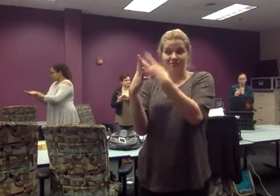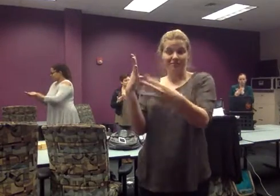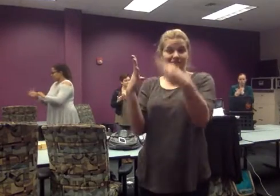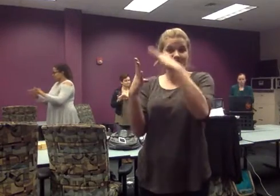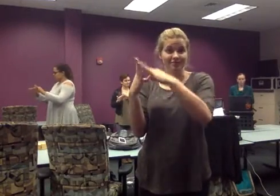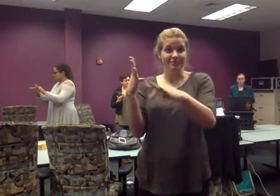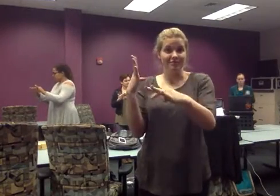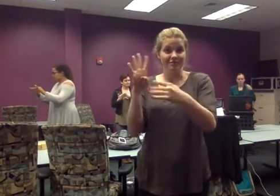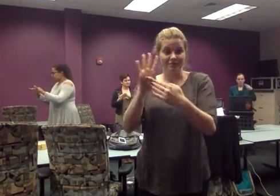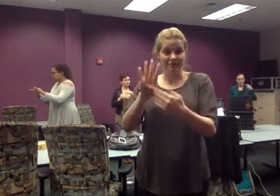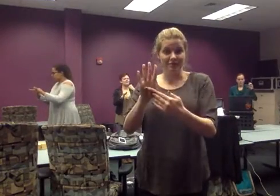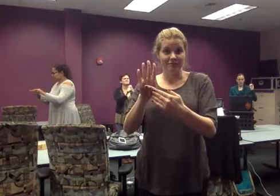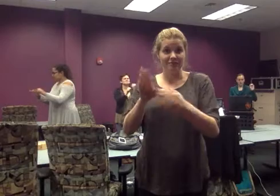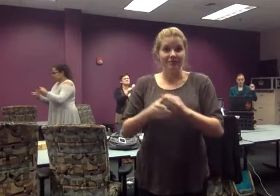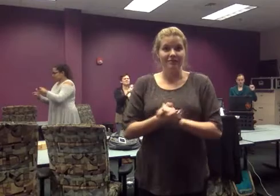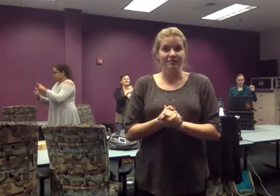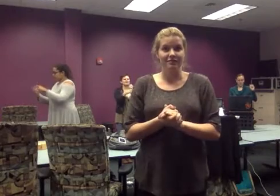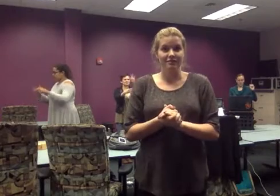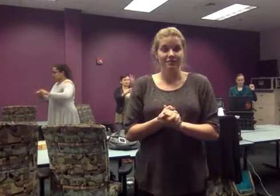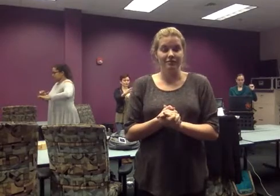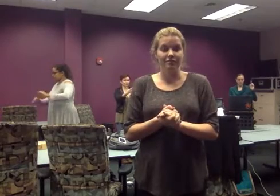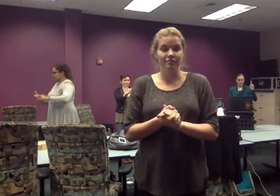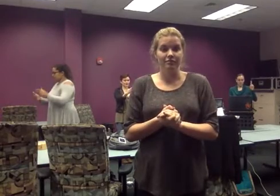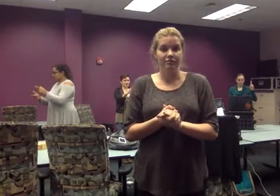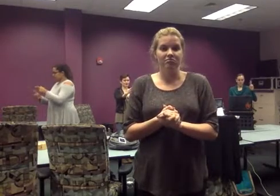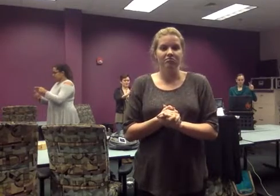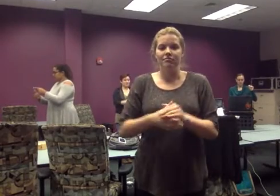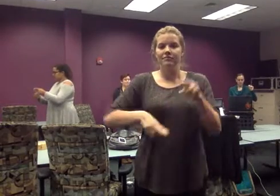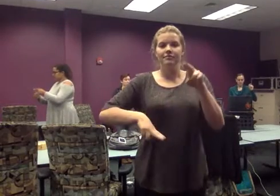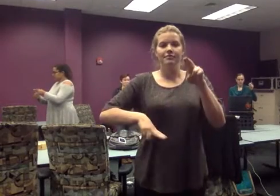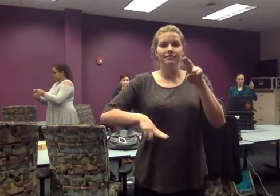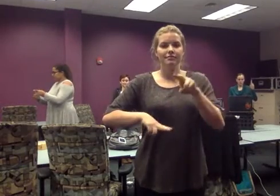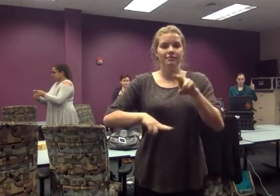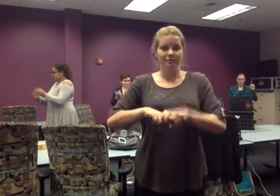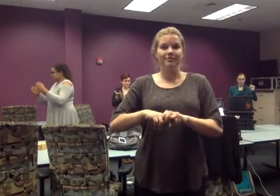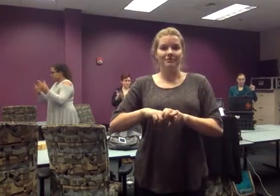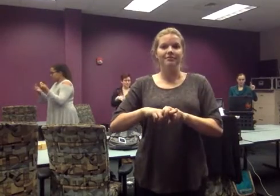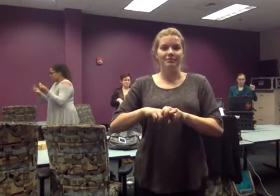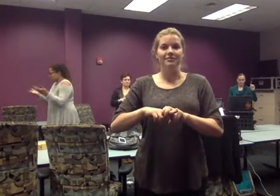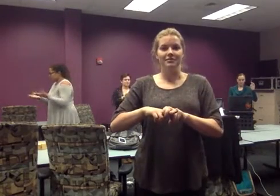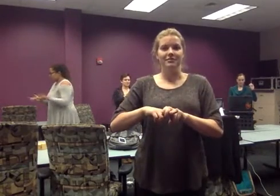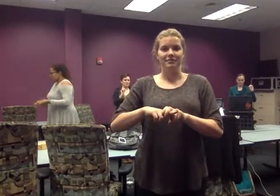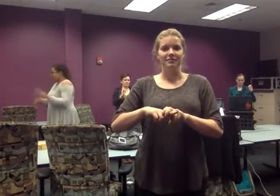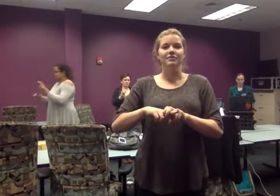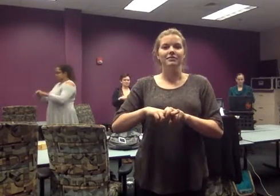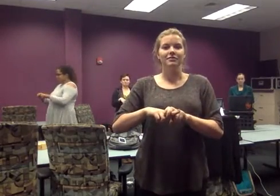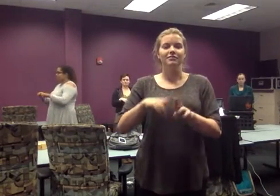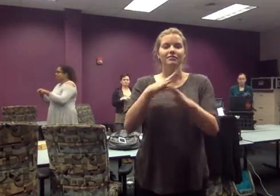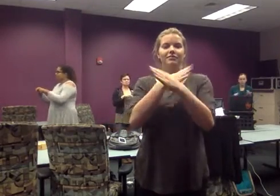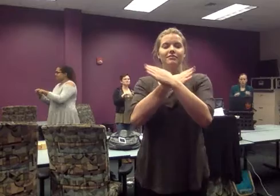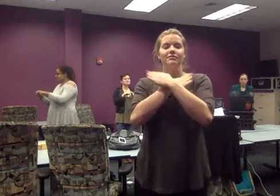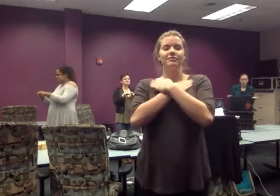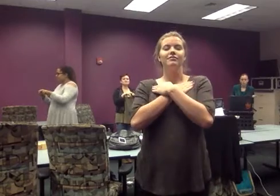first activity actually is inactivity. We're going to just sit, and we're going to measure our heart rate for 1